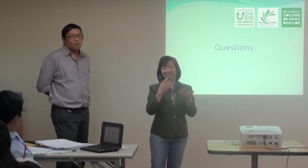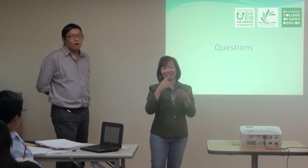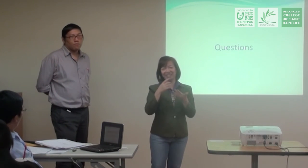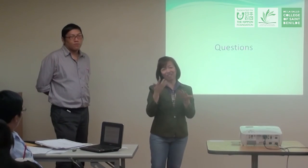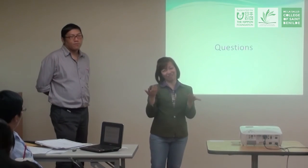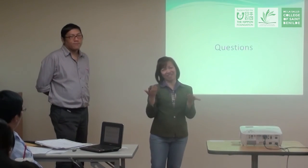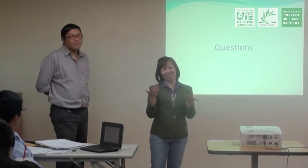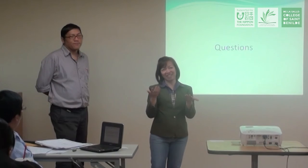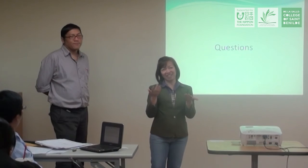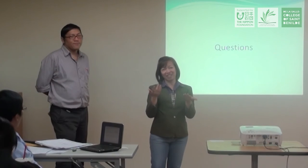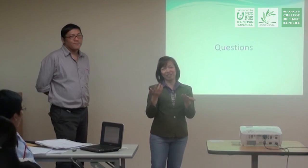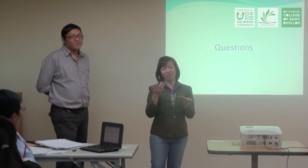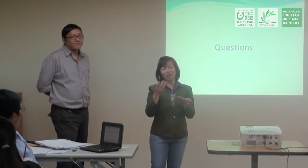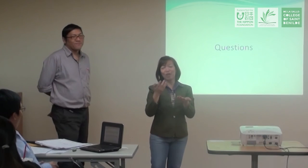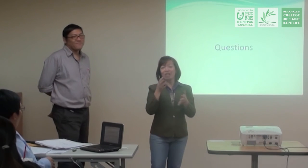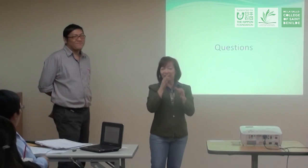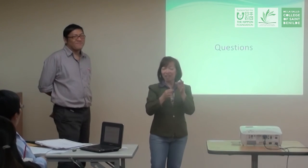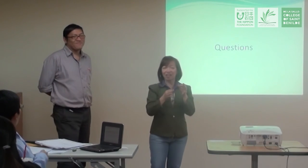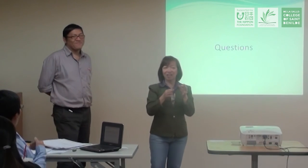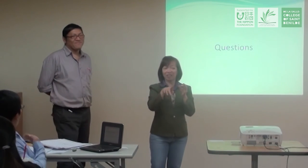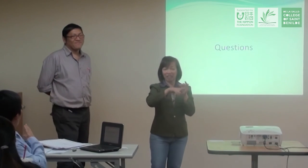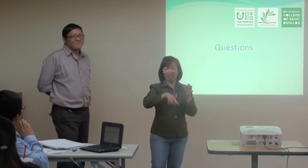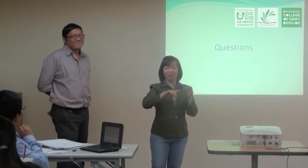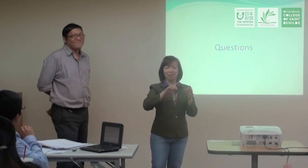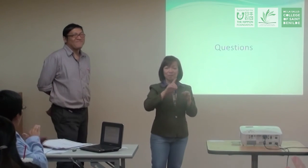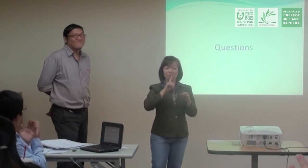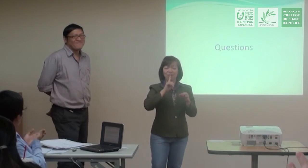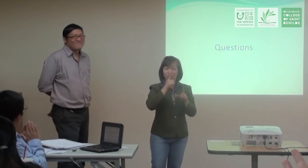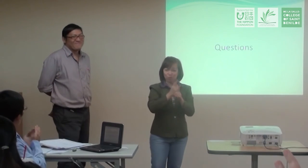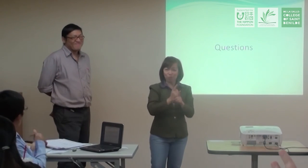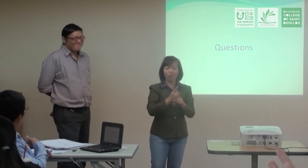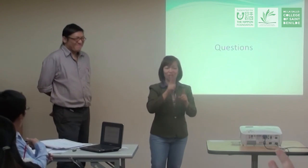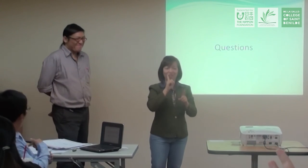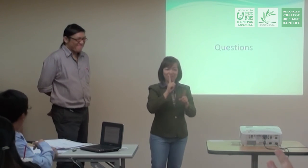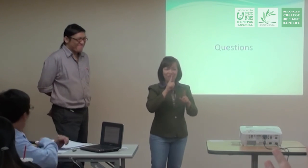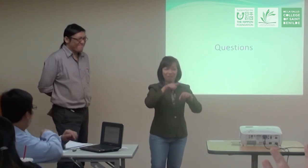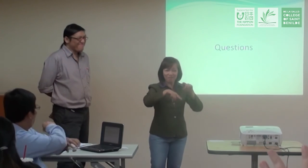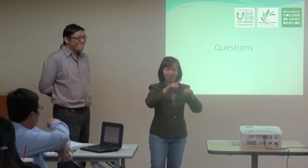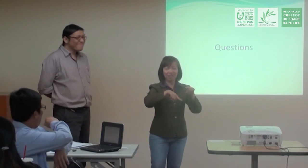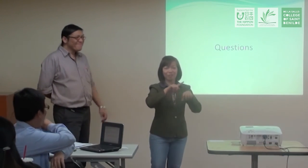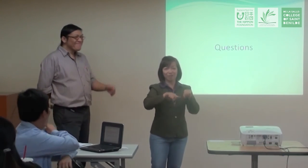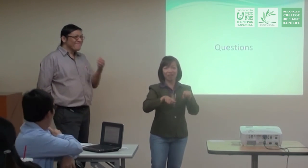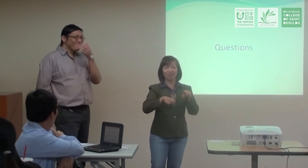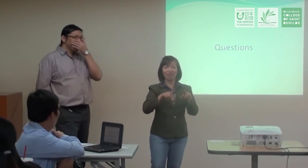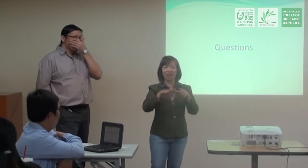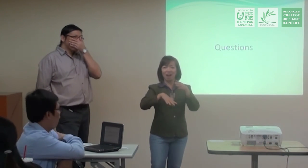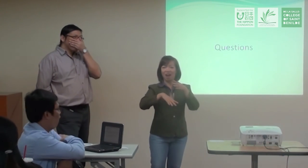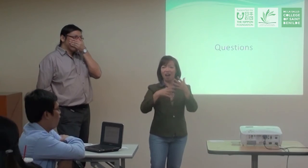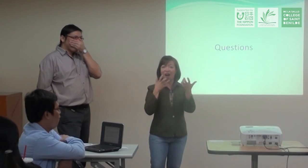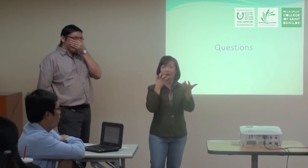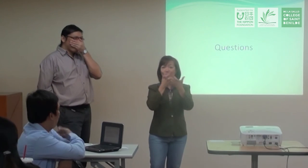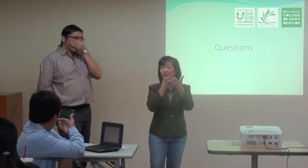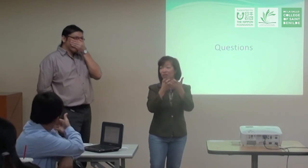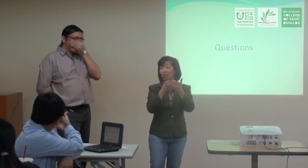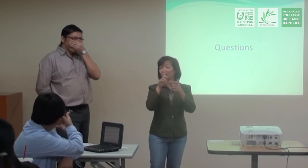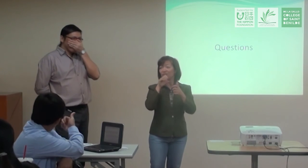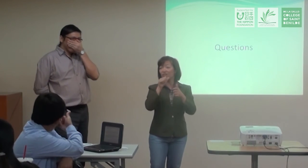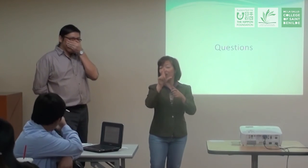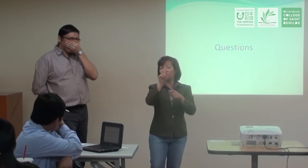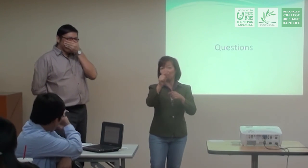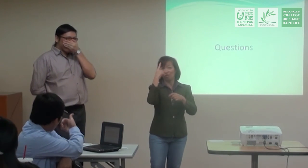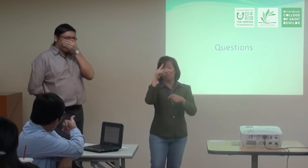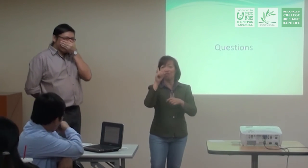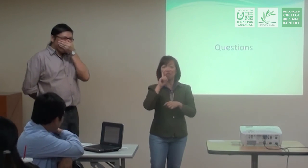that it's deaf friendly, and it's kasi what accommodations we do for the deaf,